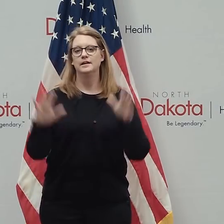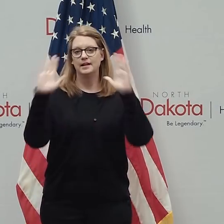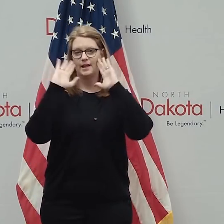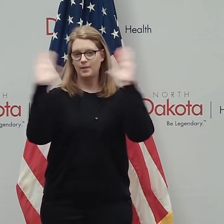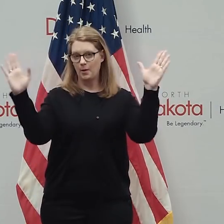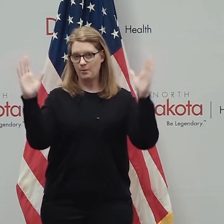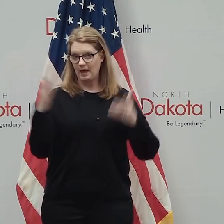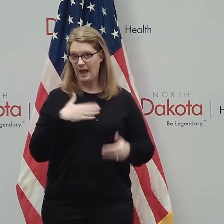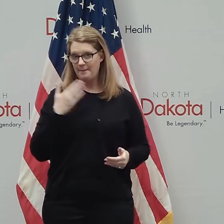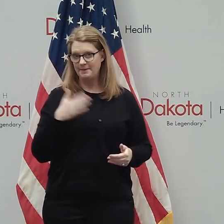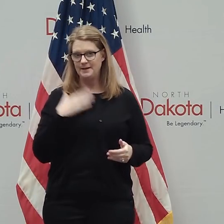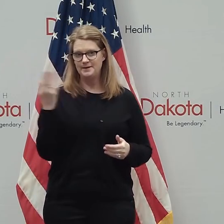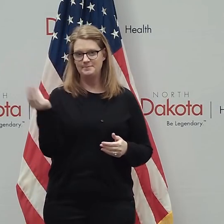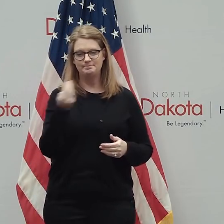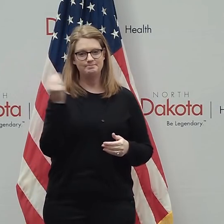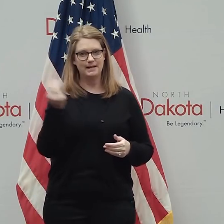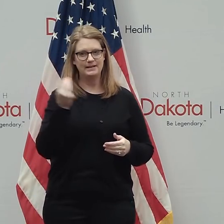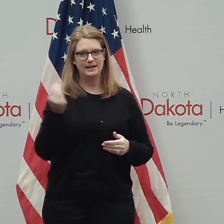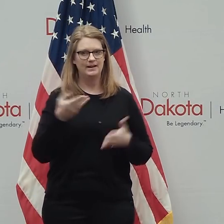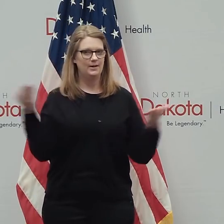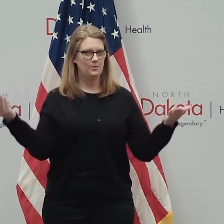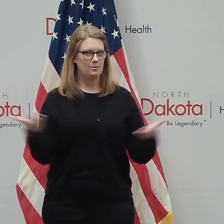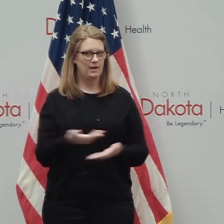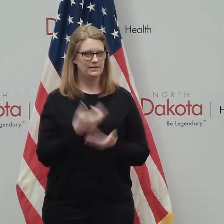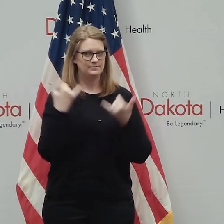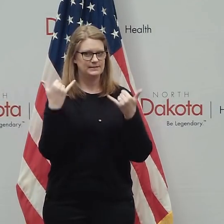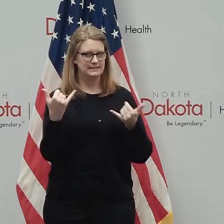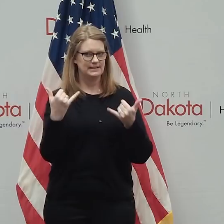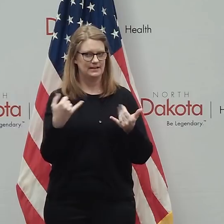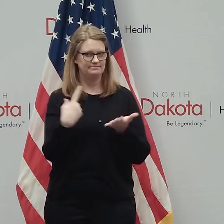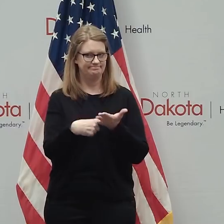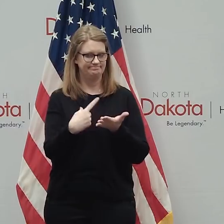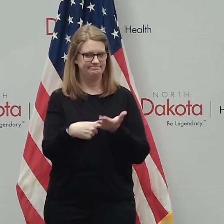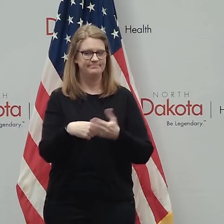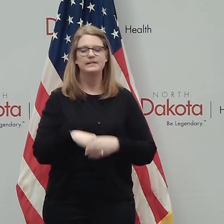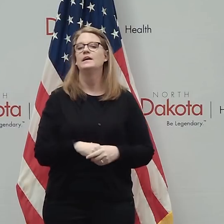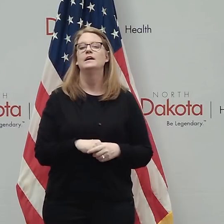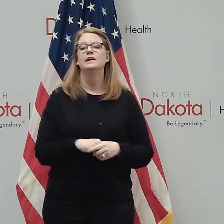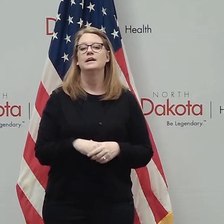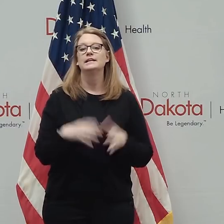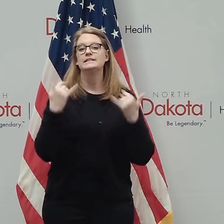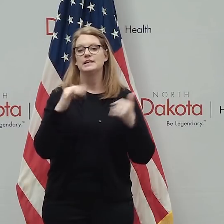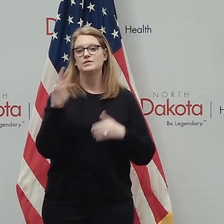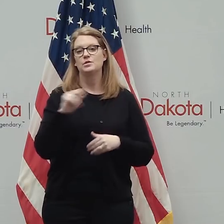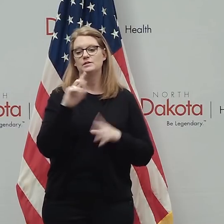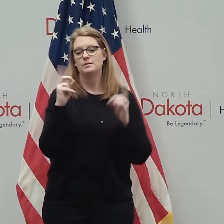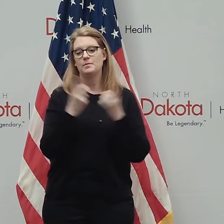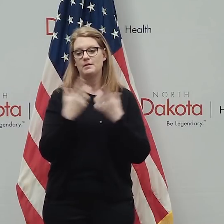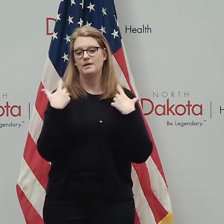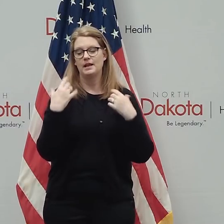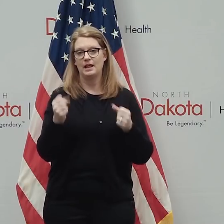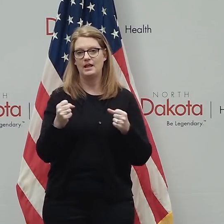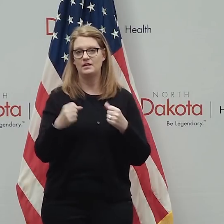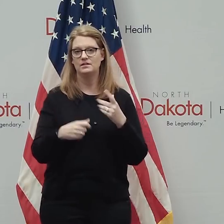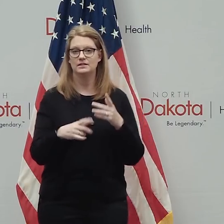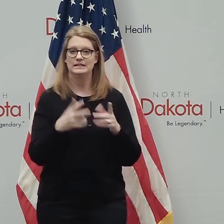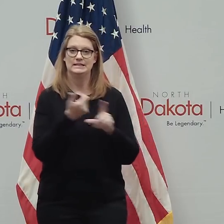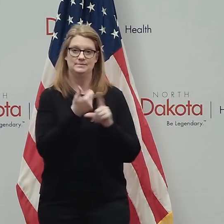and happy Monday, and welcome to today's press briefing. Today, the North Dakota Department of Health